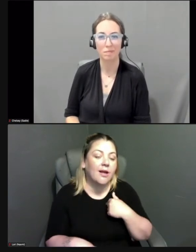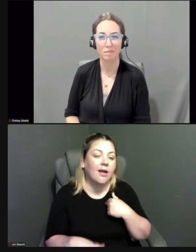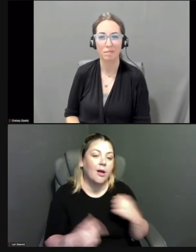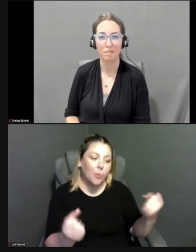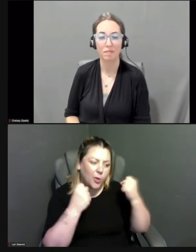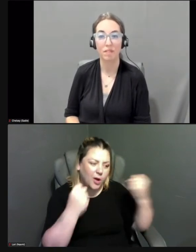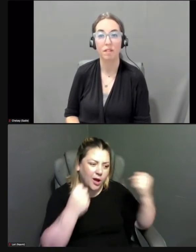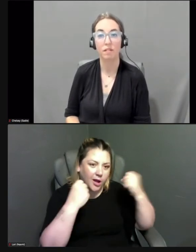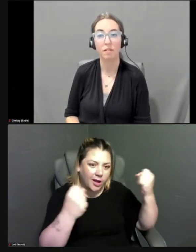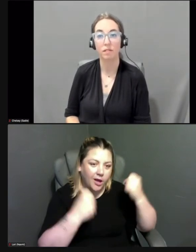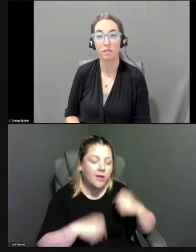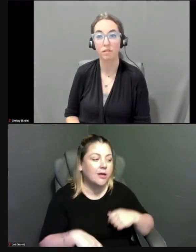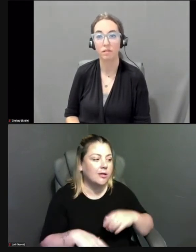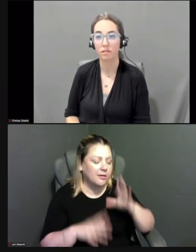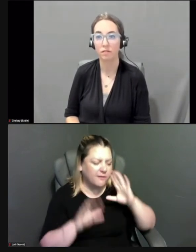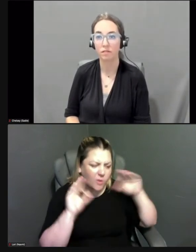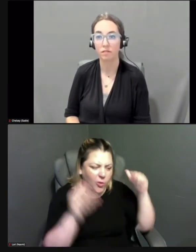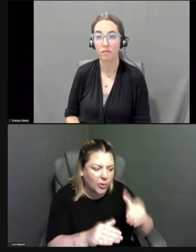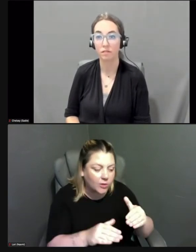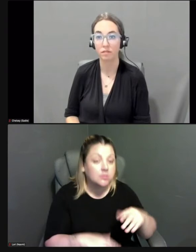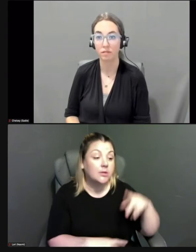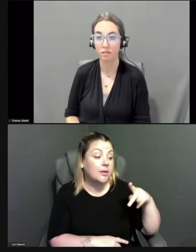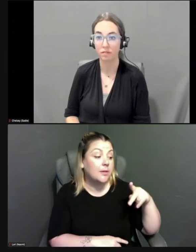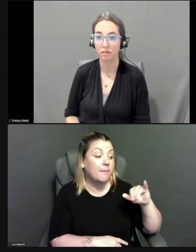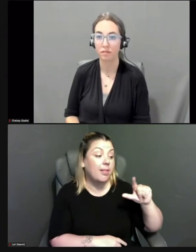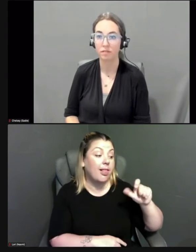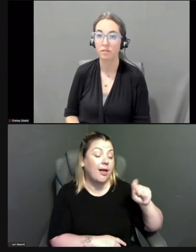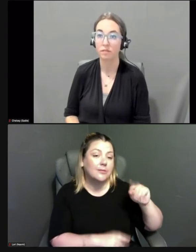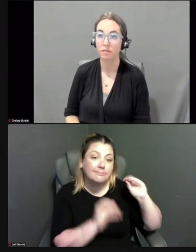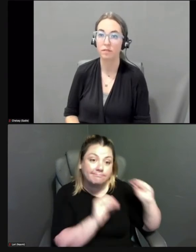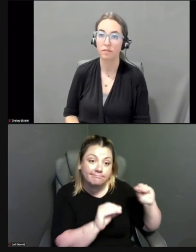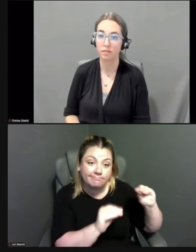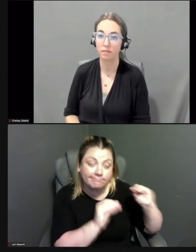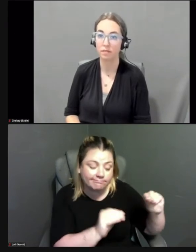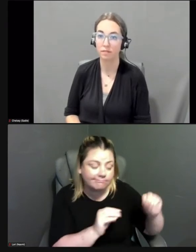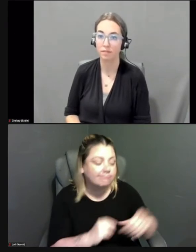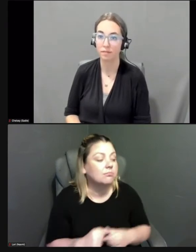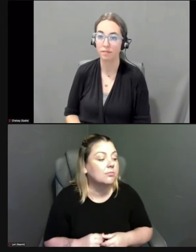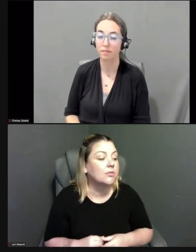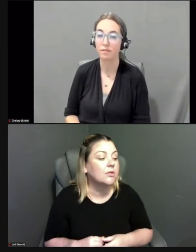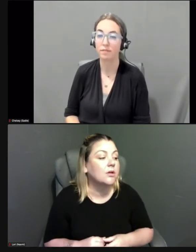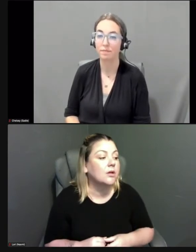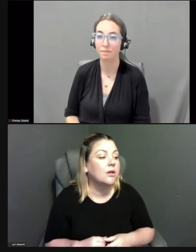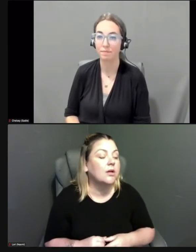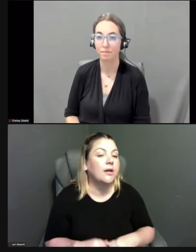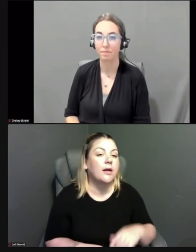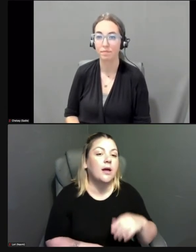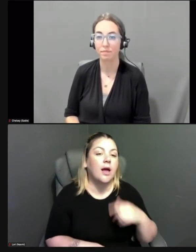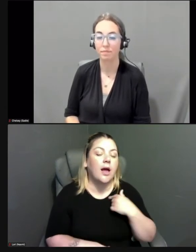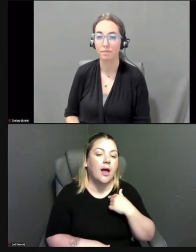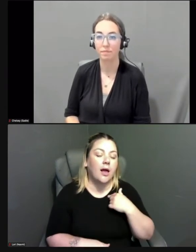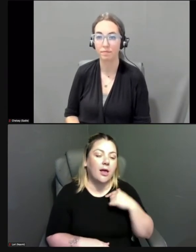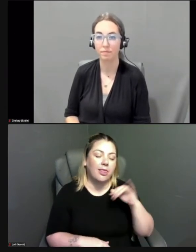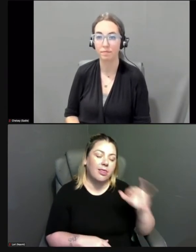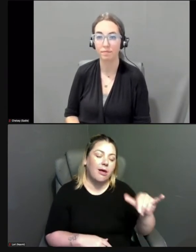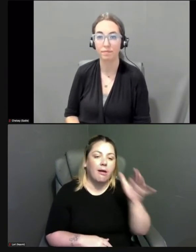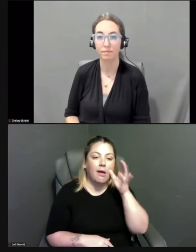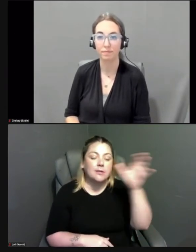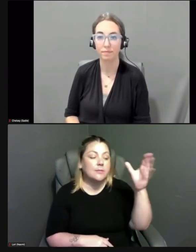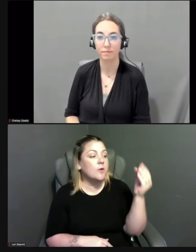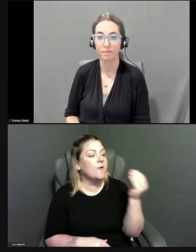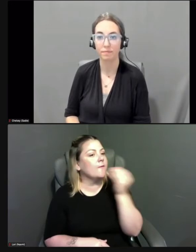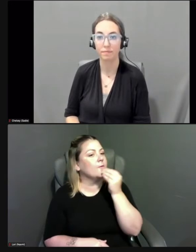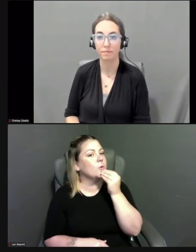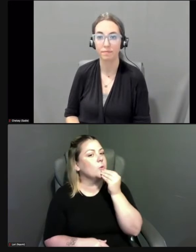was still teaching Pilates, and I started getting really into the concept of like food as fuel.